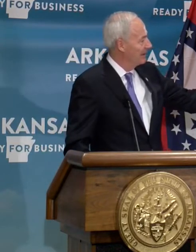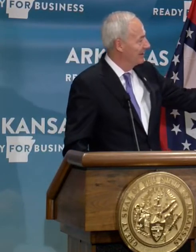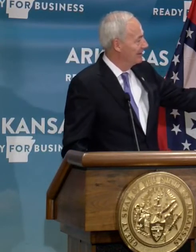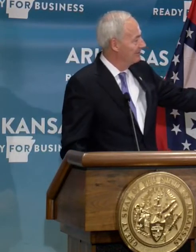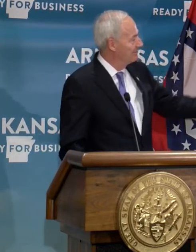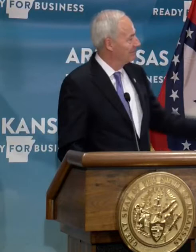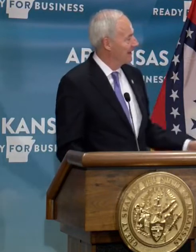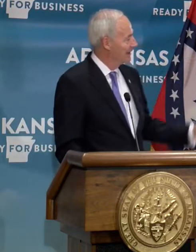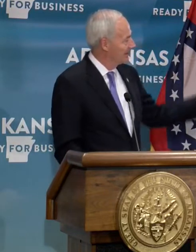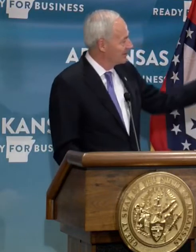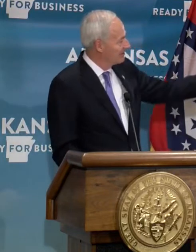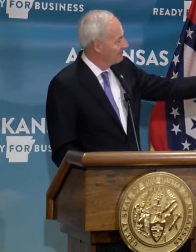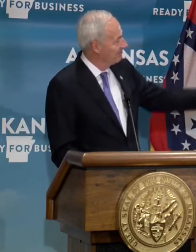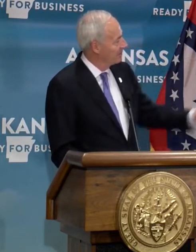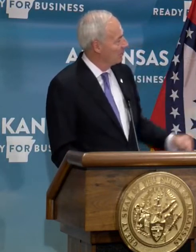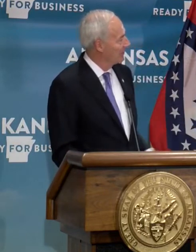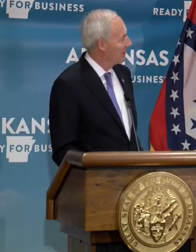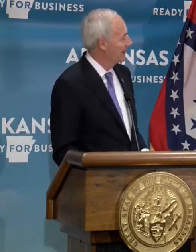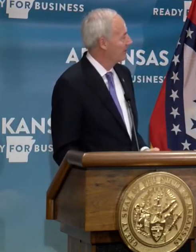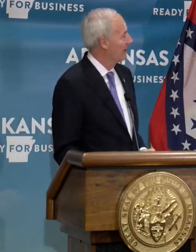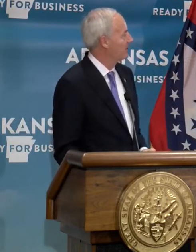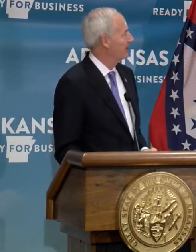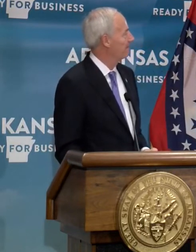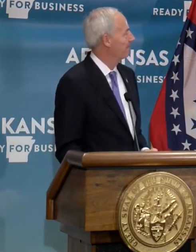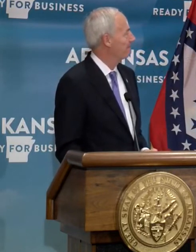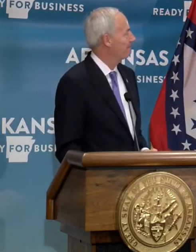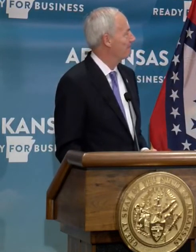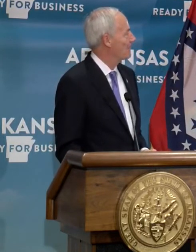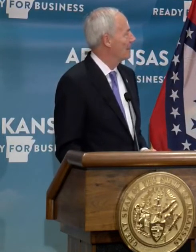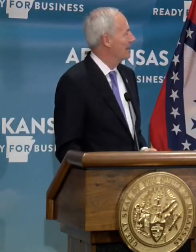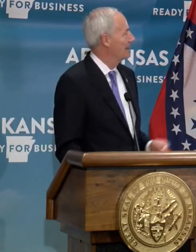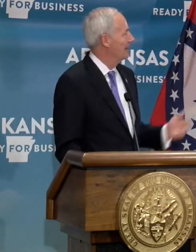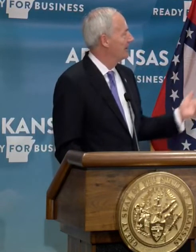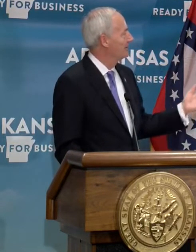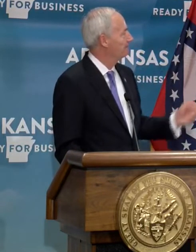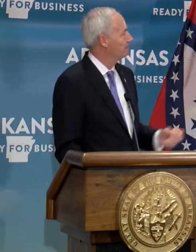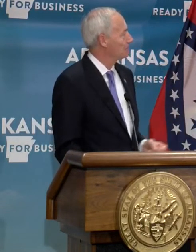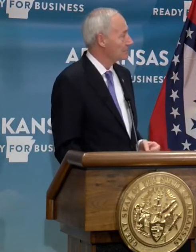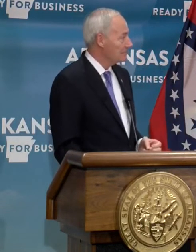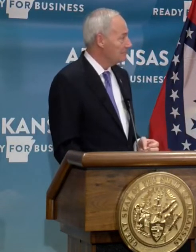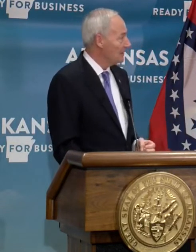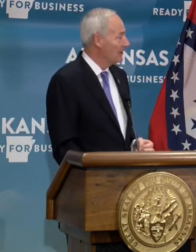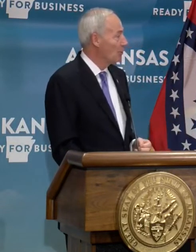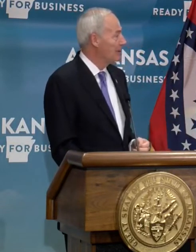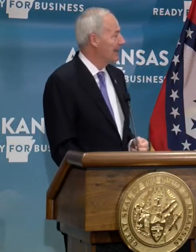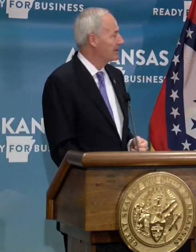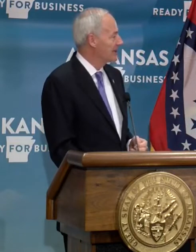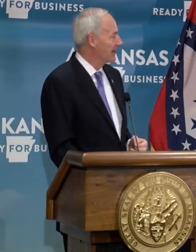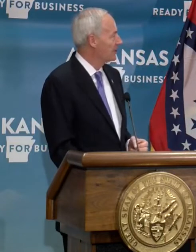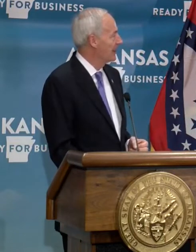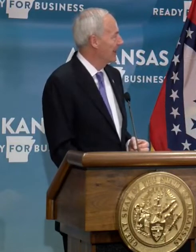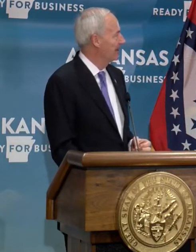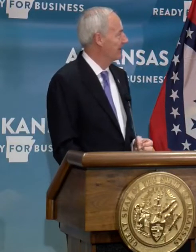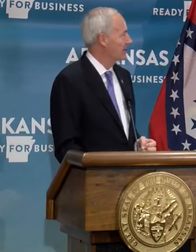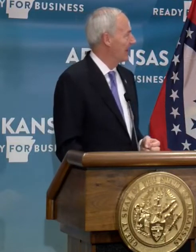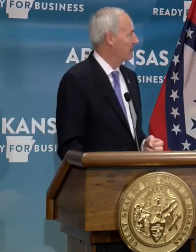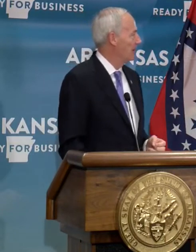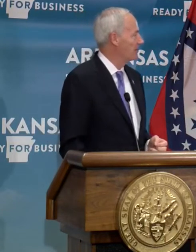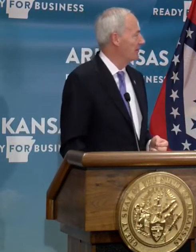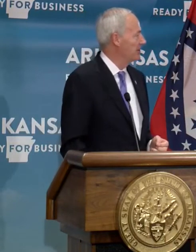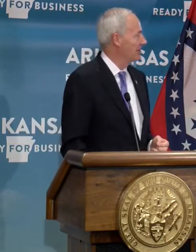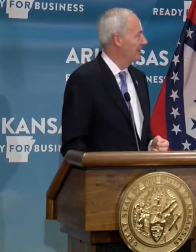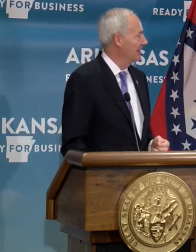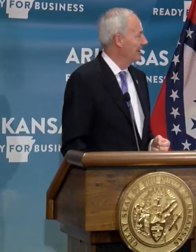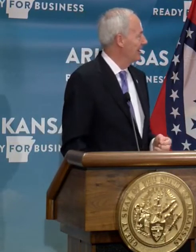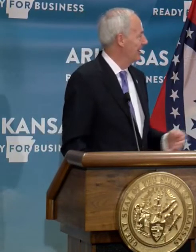case, and it's going the right direction. And then going down to Texarkana in the